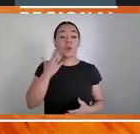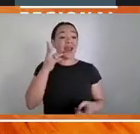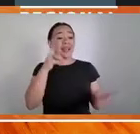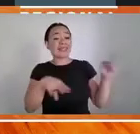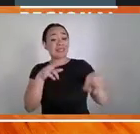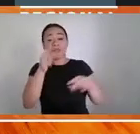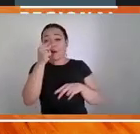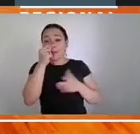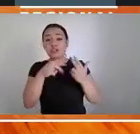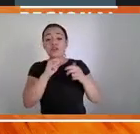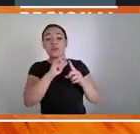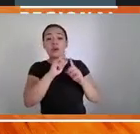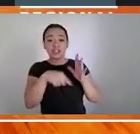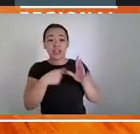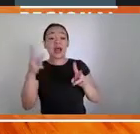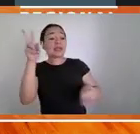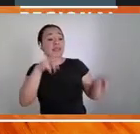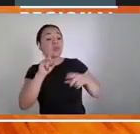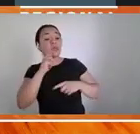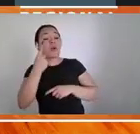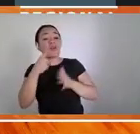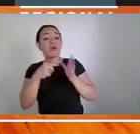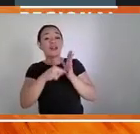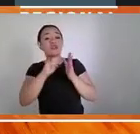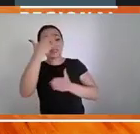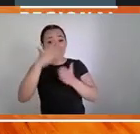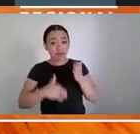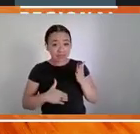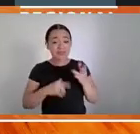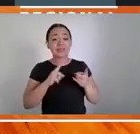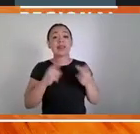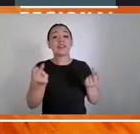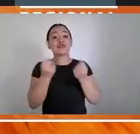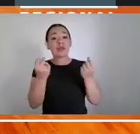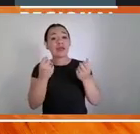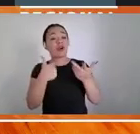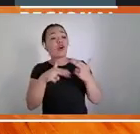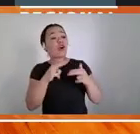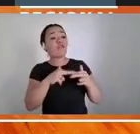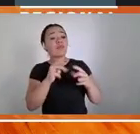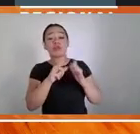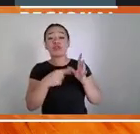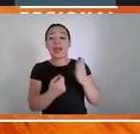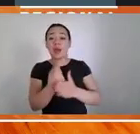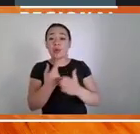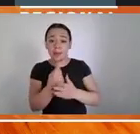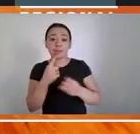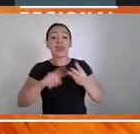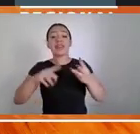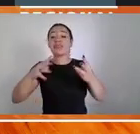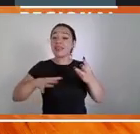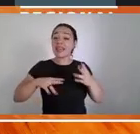of your project, assessors will look at your experience in the field, the strength of the project outcomes, the need for funding